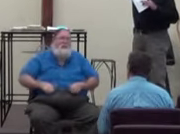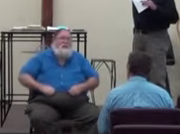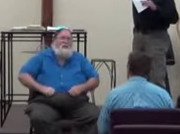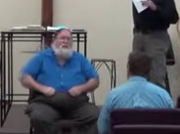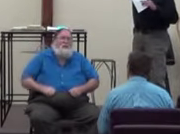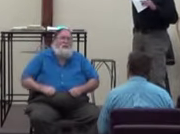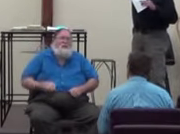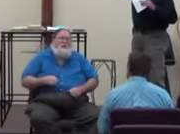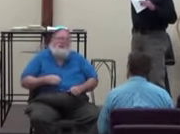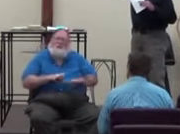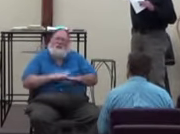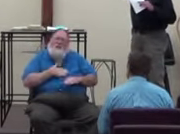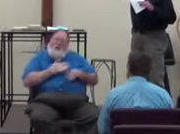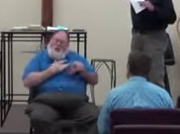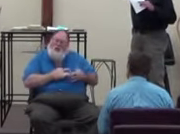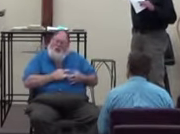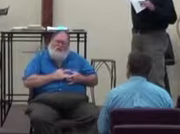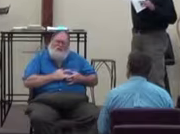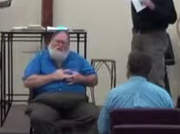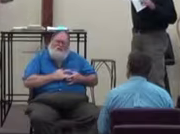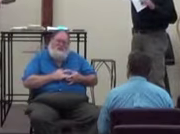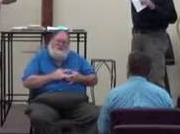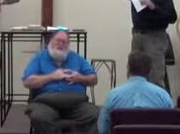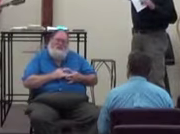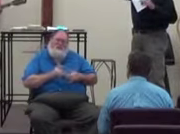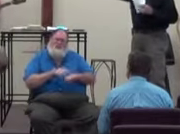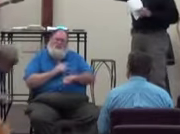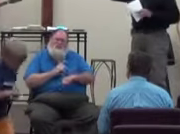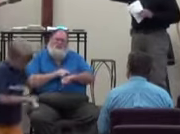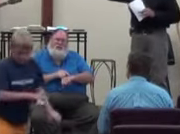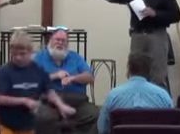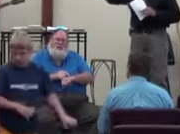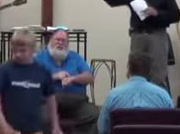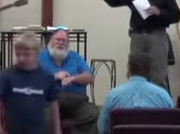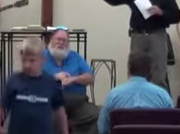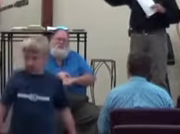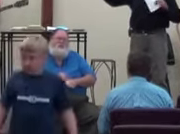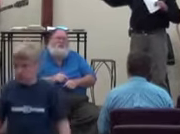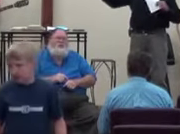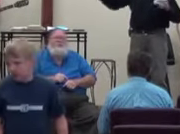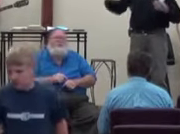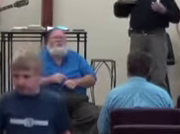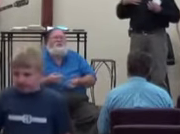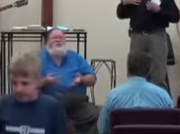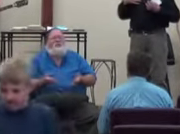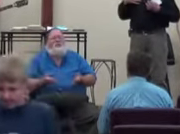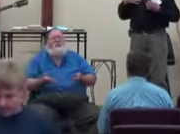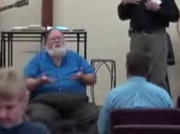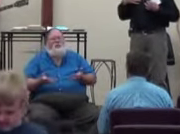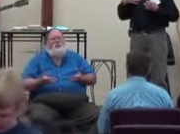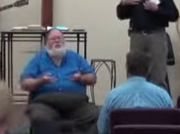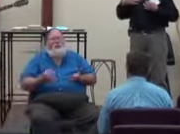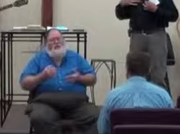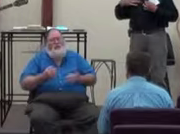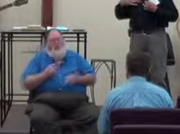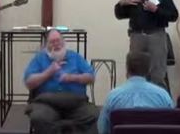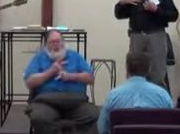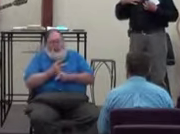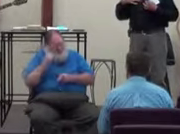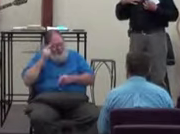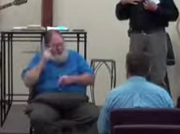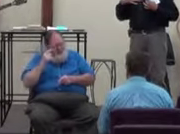Zach's there behind, give careful thought to your ways. That came to me, and one of them is how we eat and what we take into our bodies, how